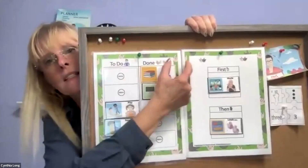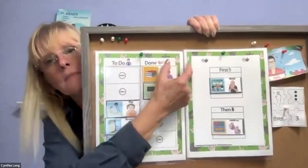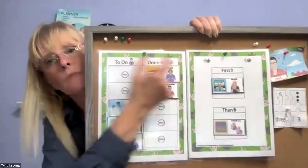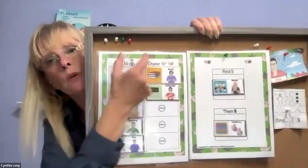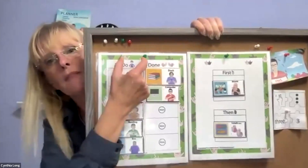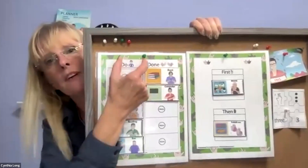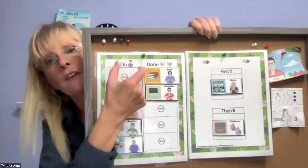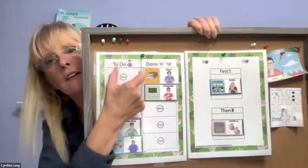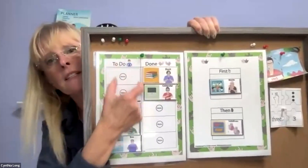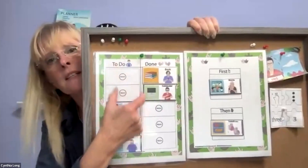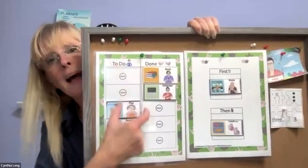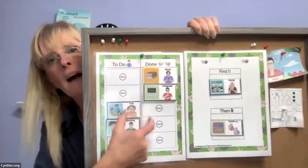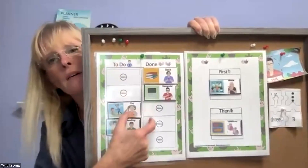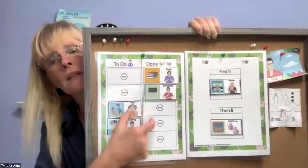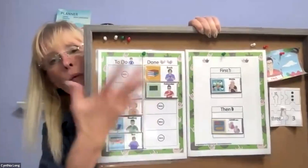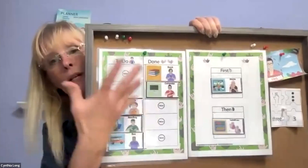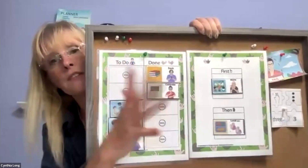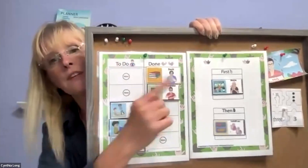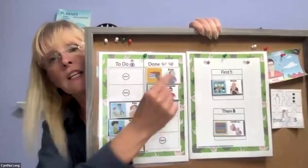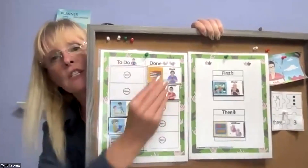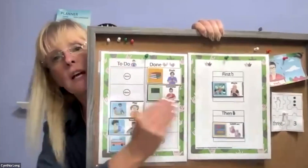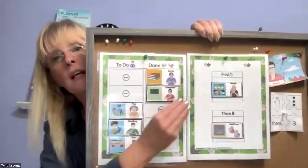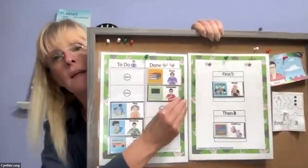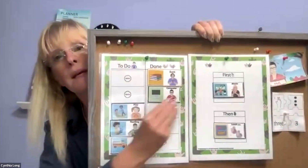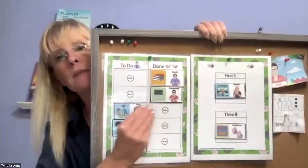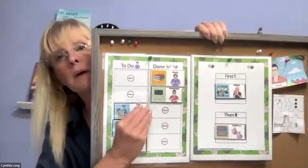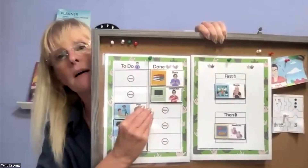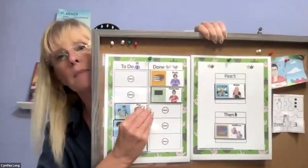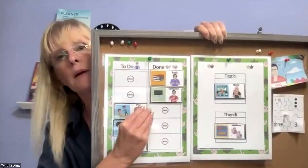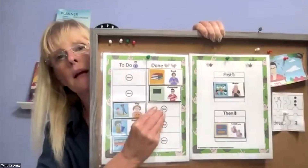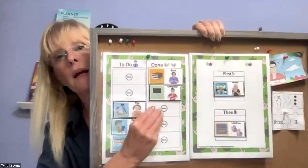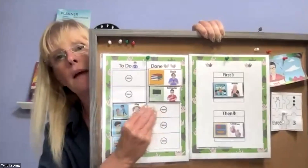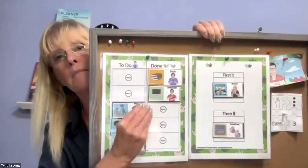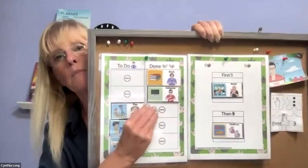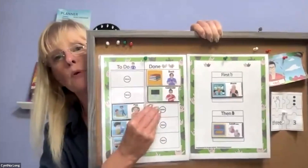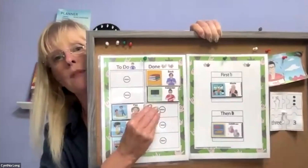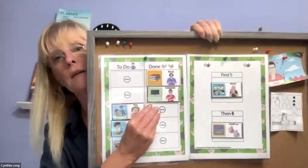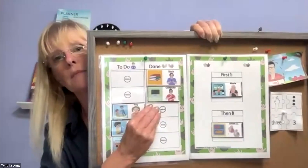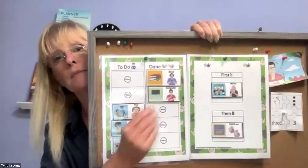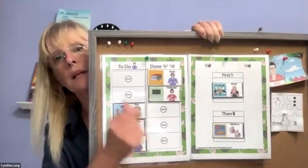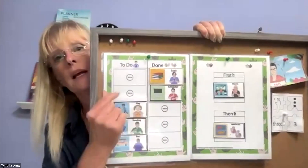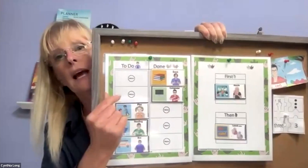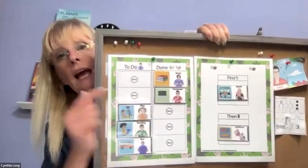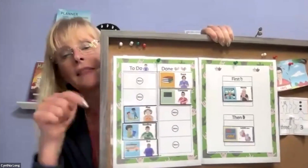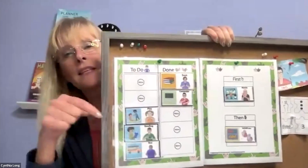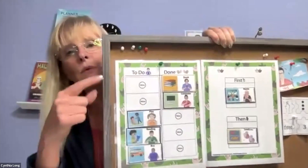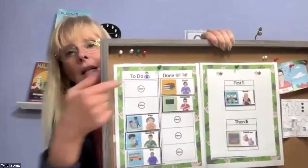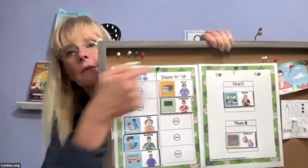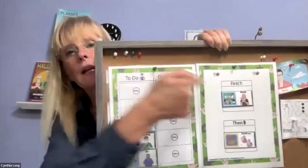them, list them out. And when it's finished, they pick them up and move them. And this one right